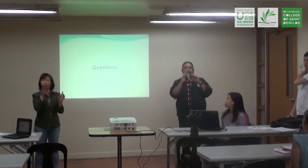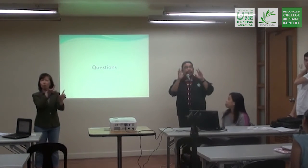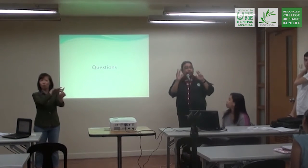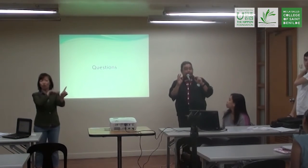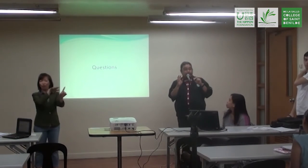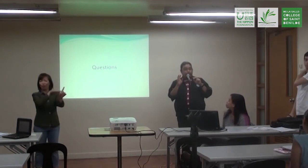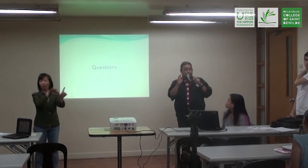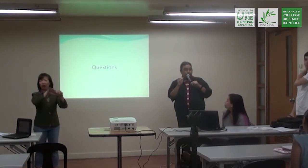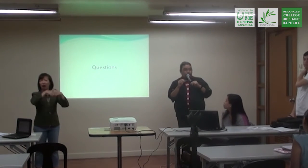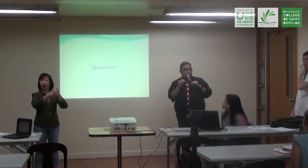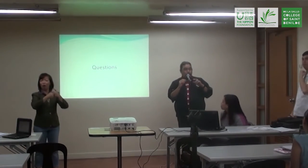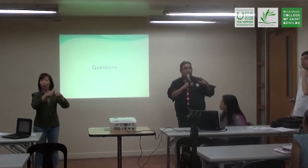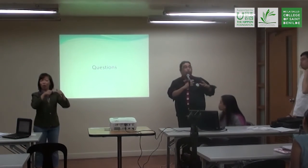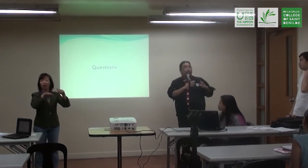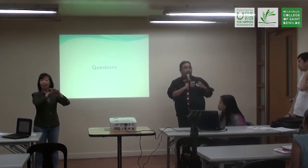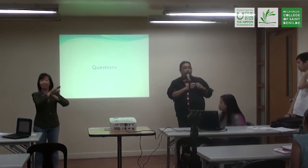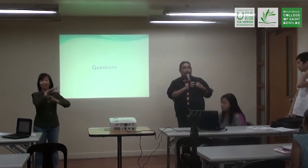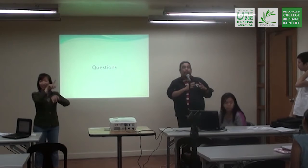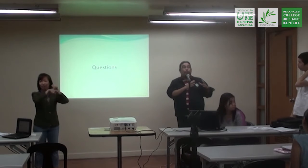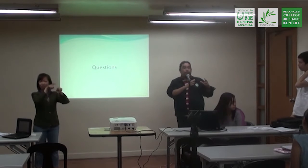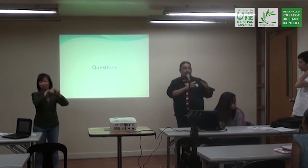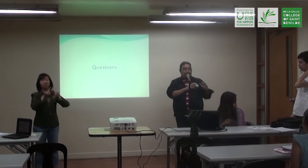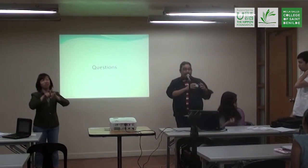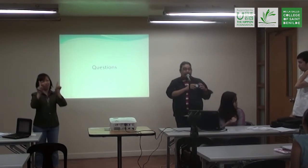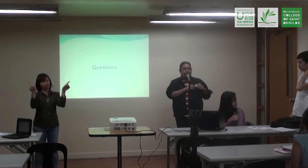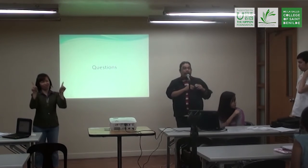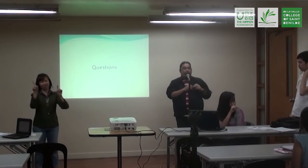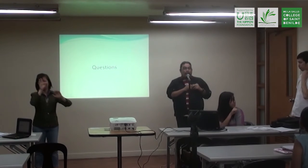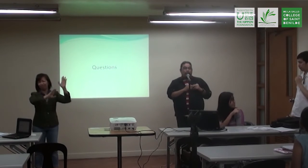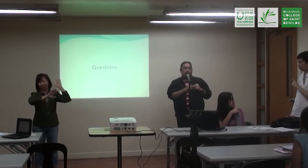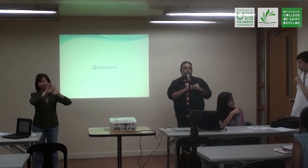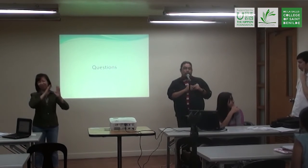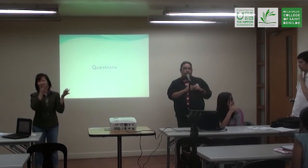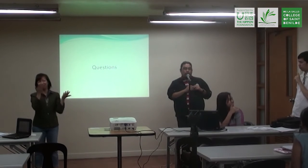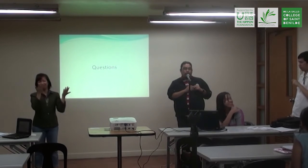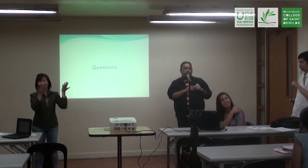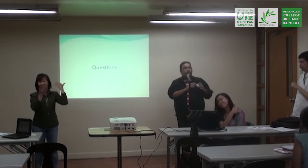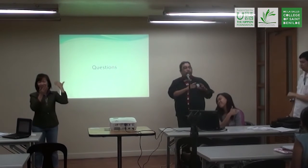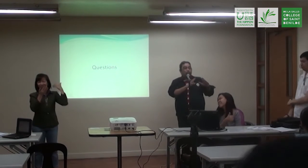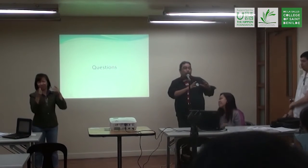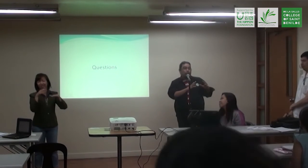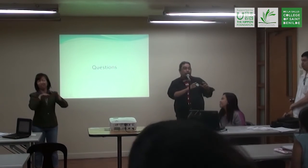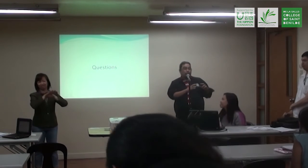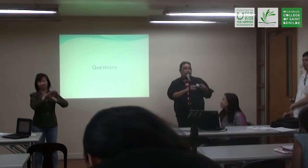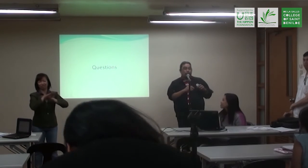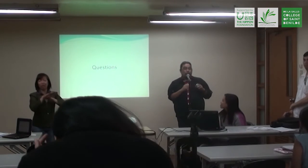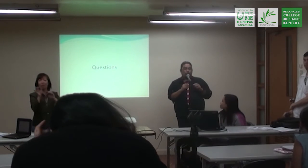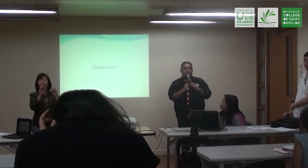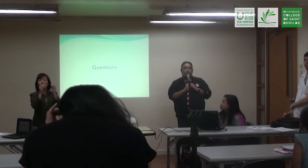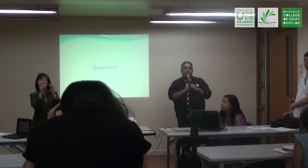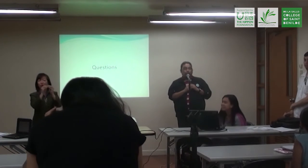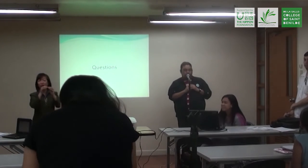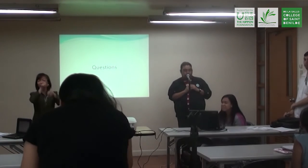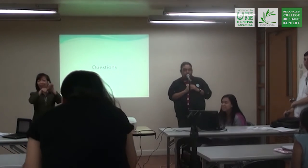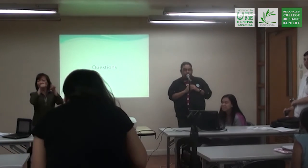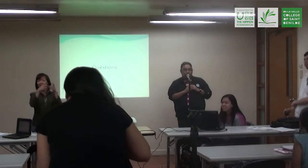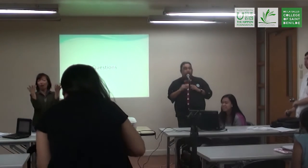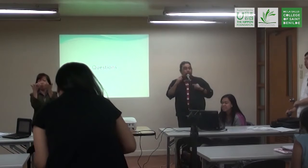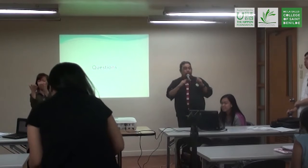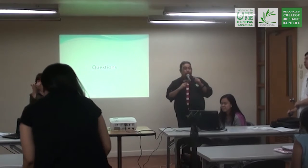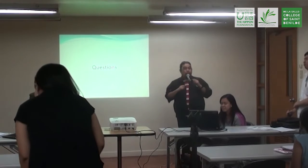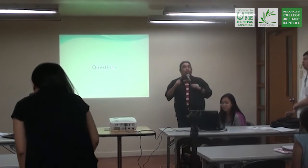the endless examples that was quite different way back then. It was more of test accommodation through